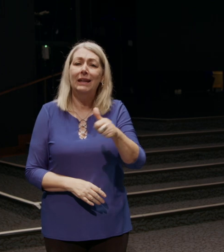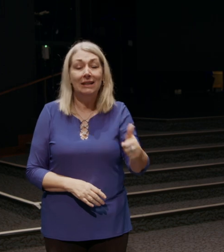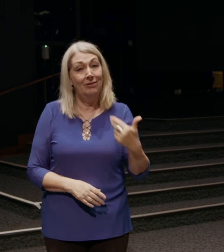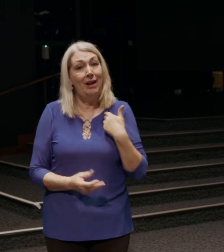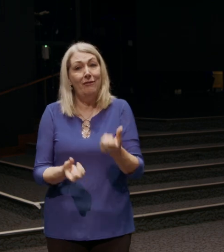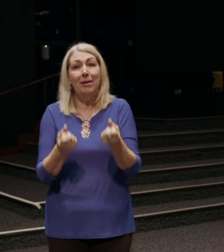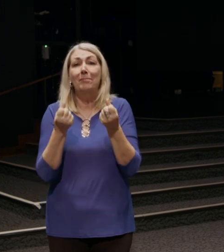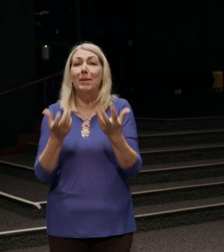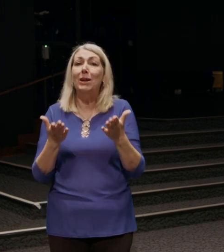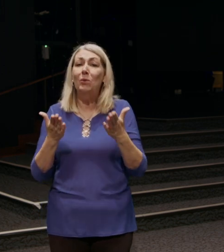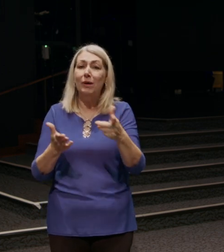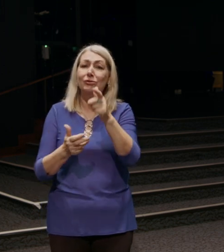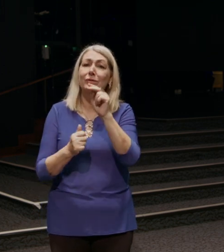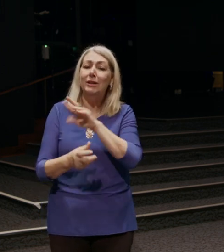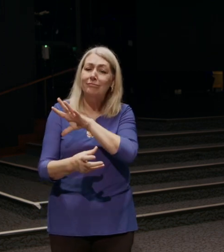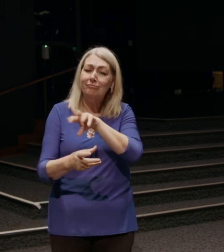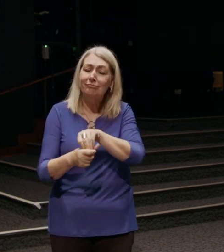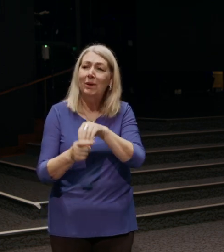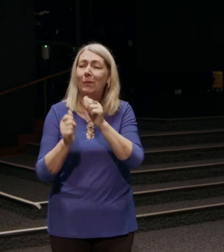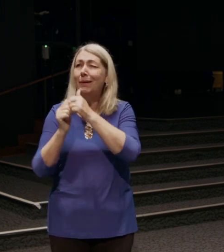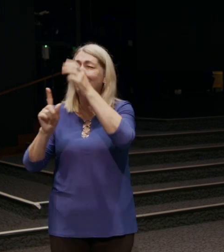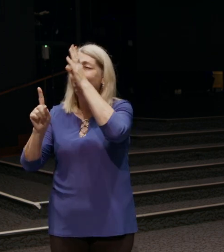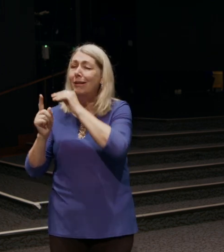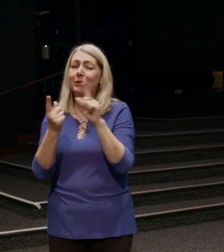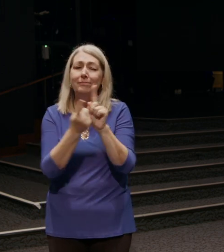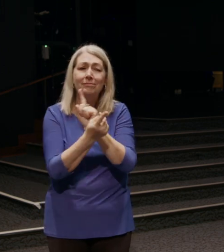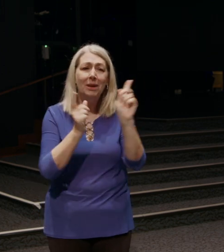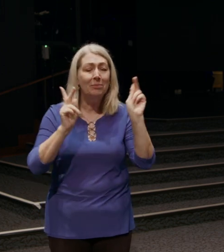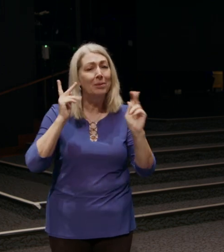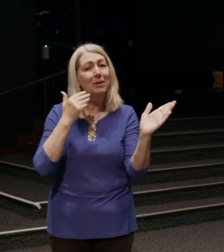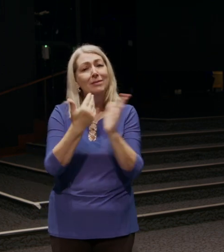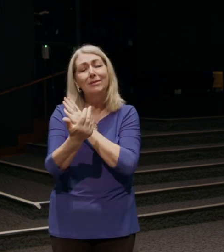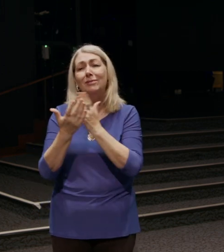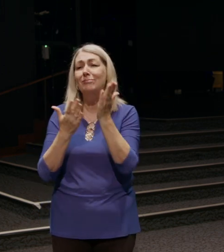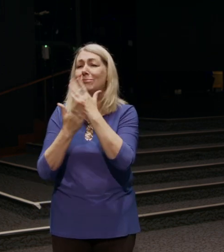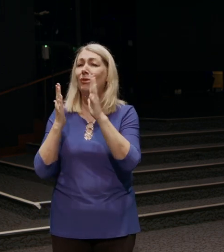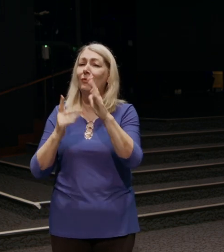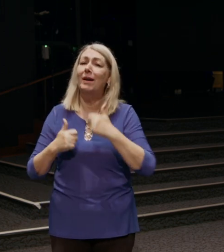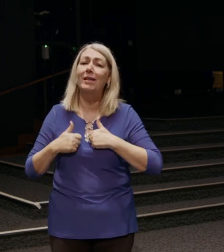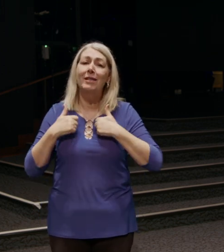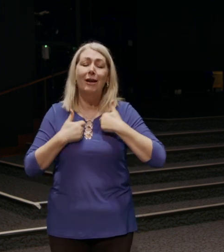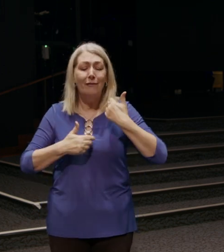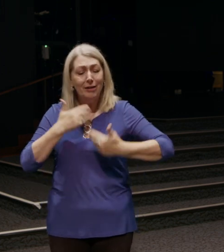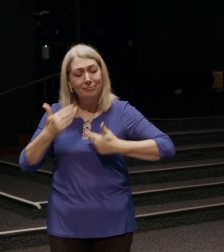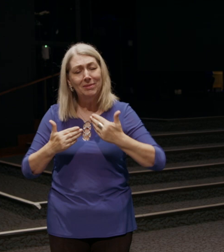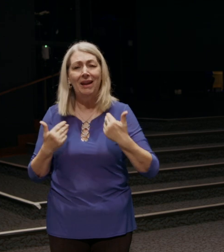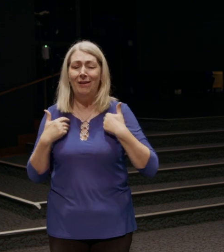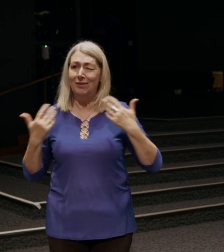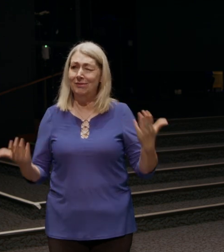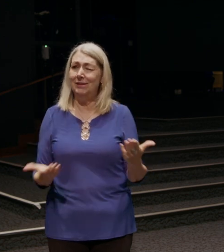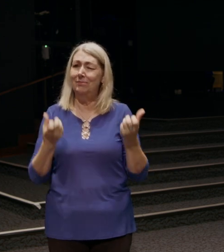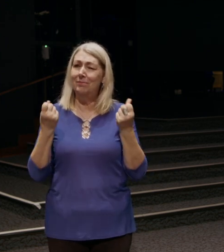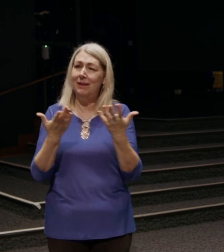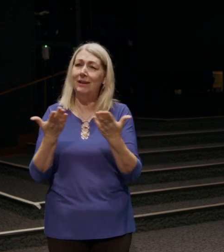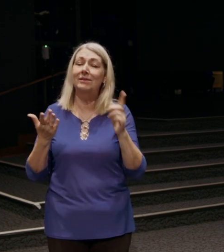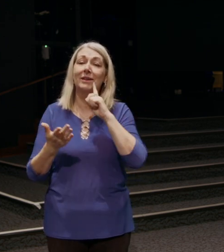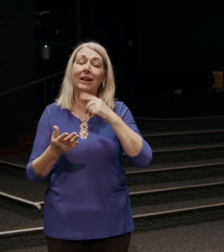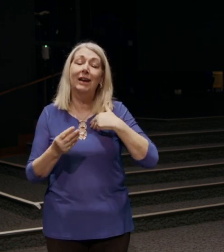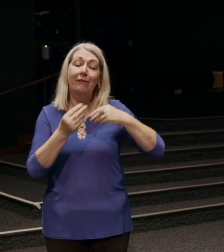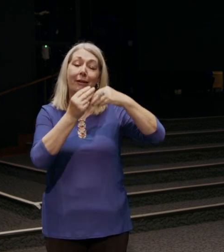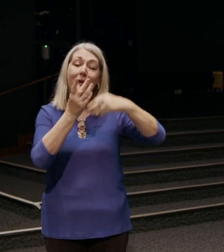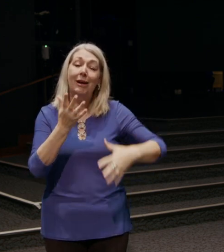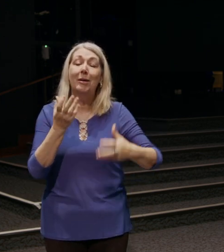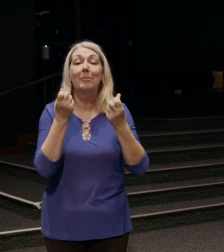you to connect with God and with others. No matter what stage of life you're in, we believe there's something for you. Here are a few things happening we want you to know